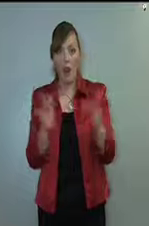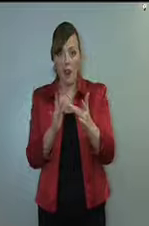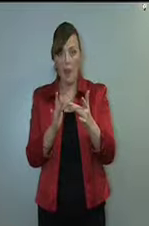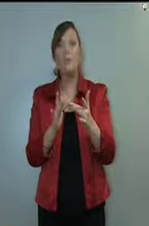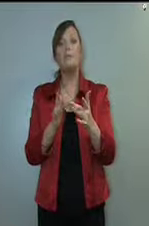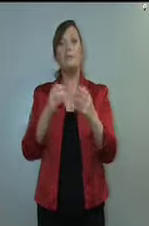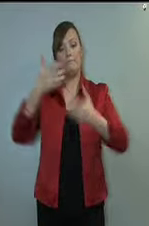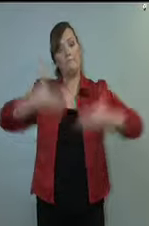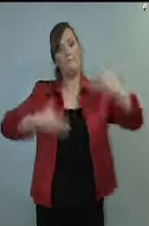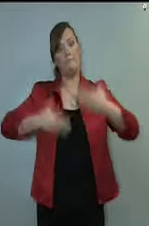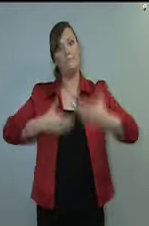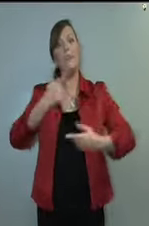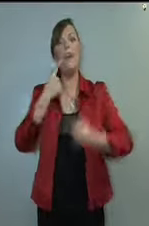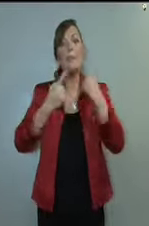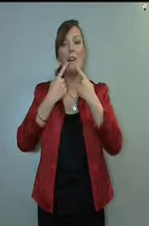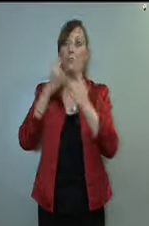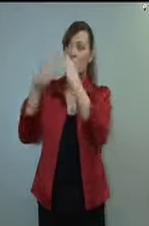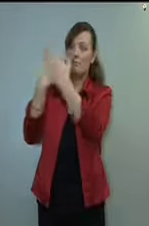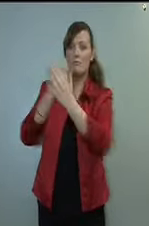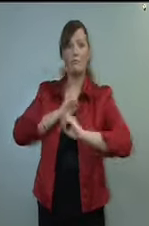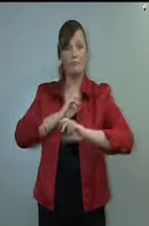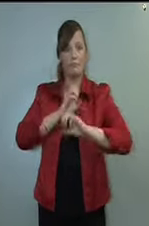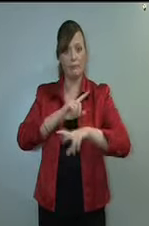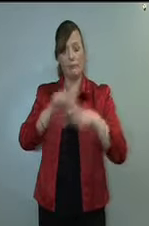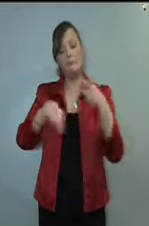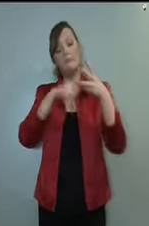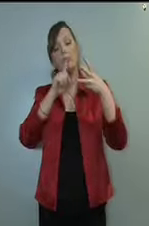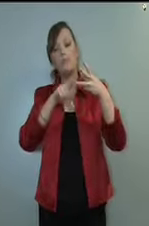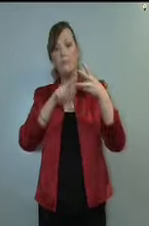testing online BSL listing information,